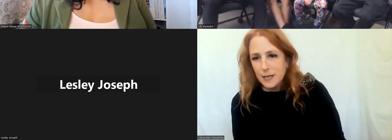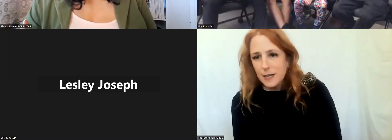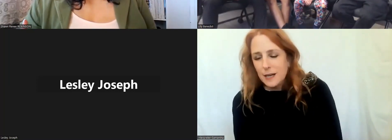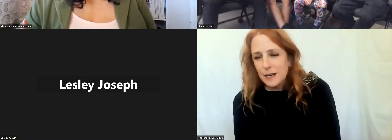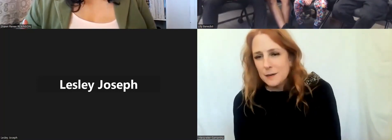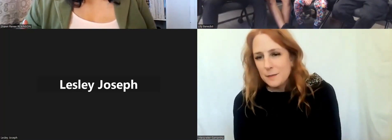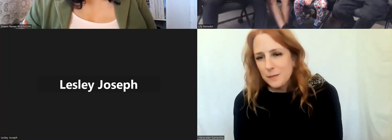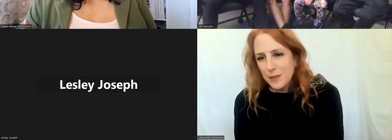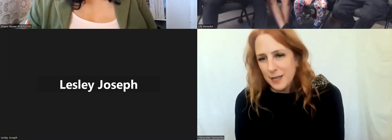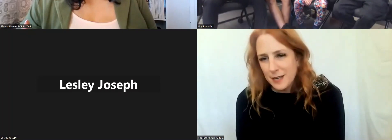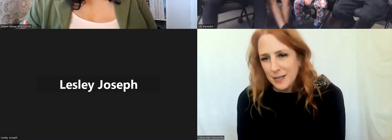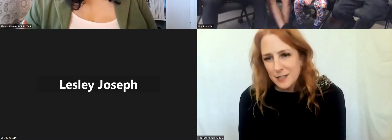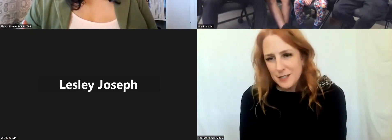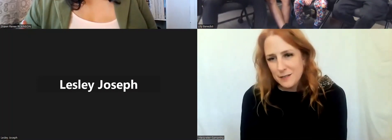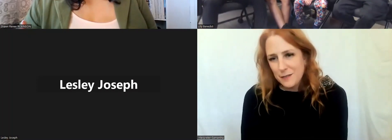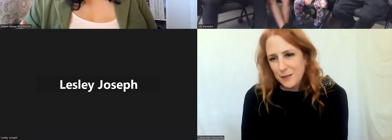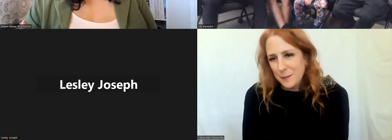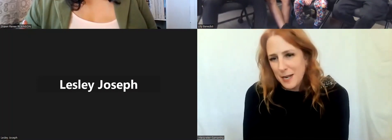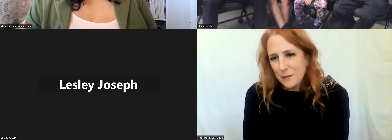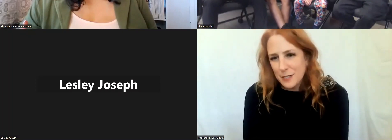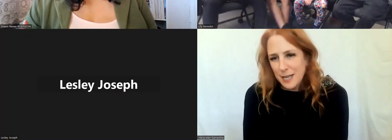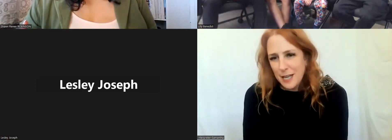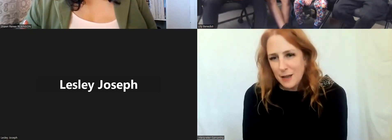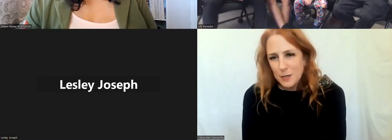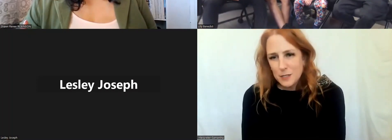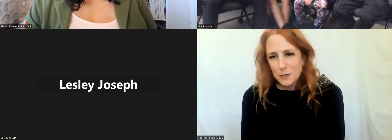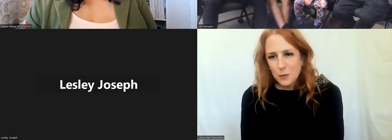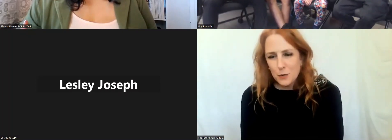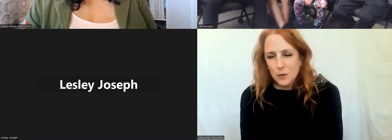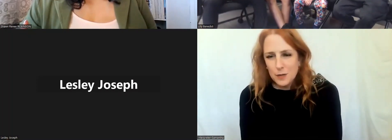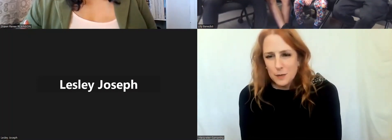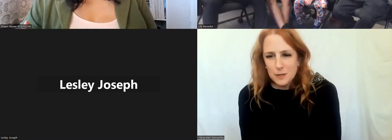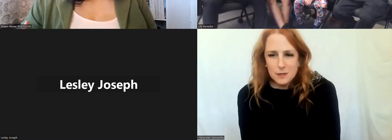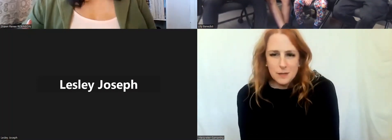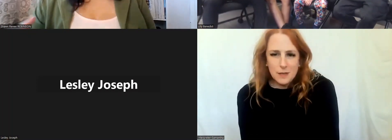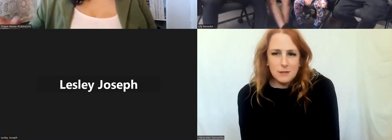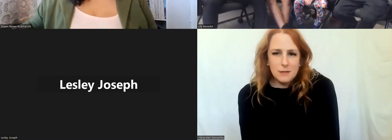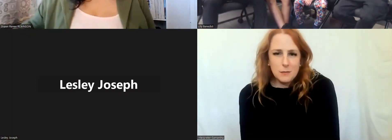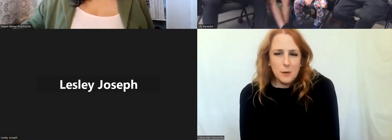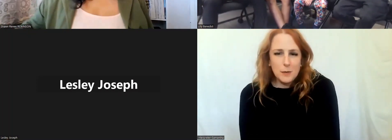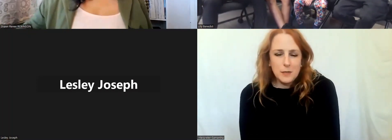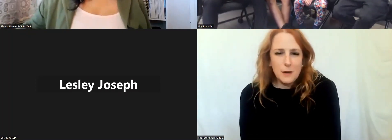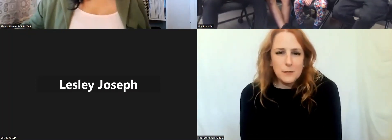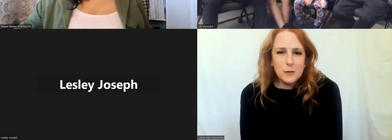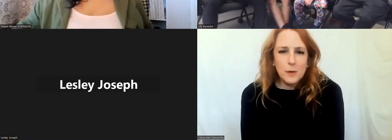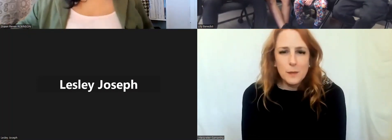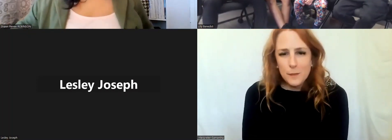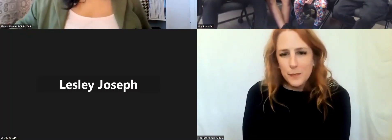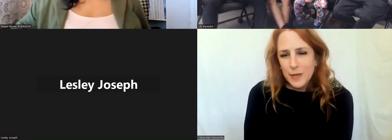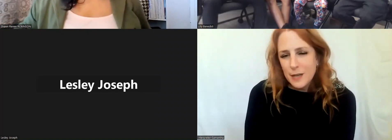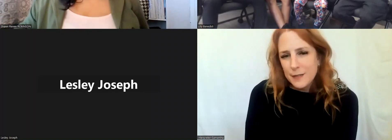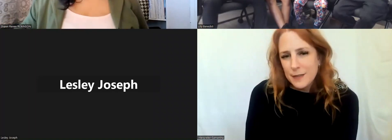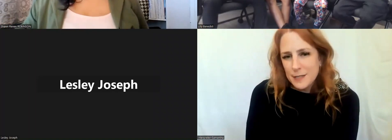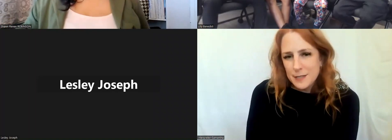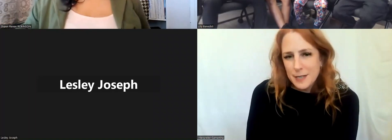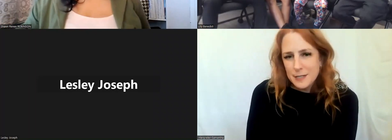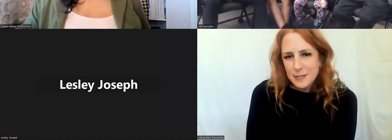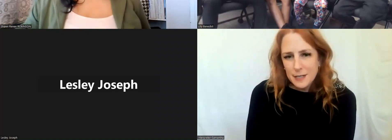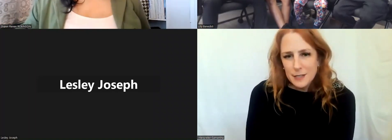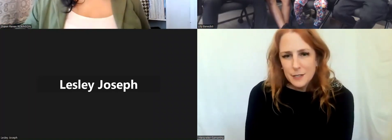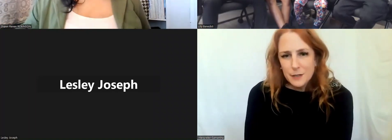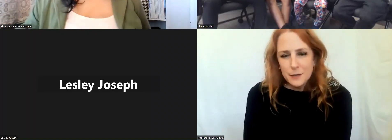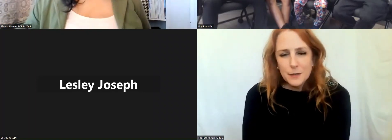behind. And I just didn't feel, every day I went to school, I wasn't comfortable. This